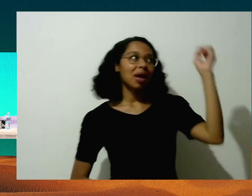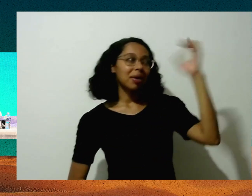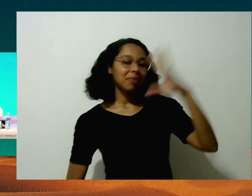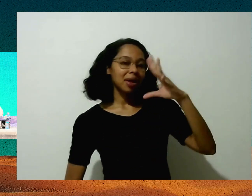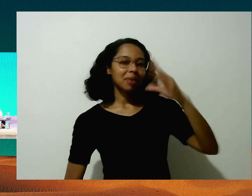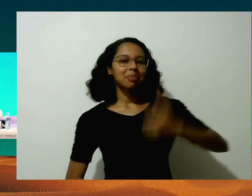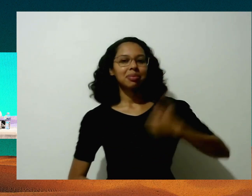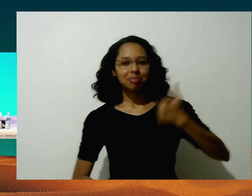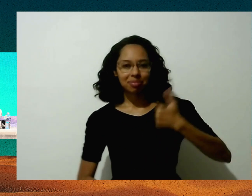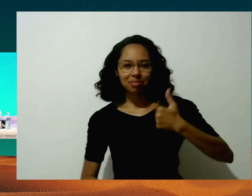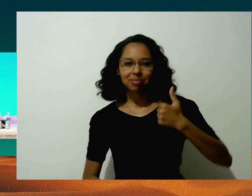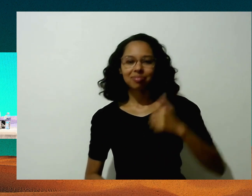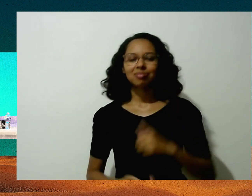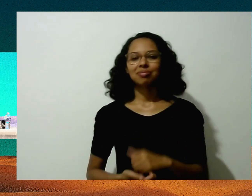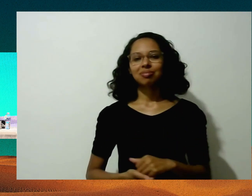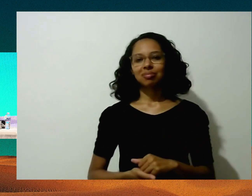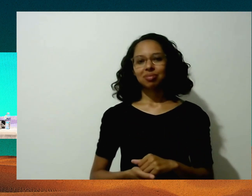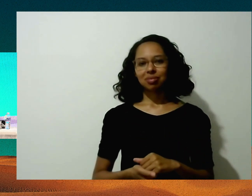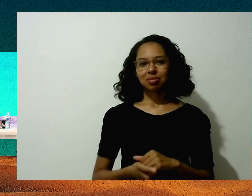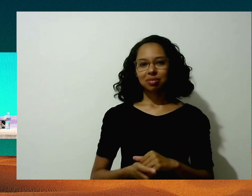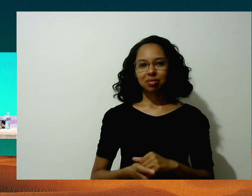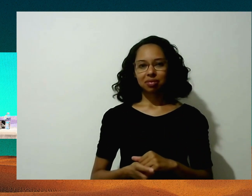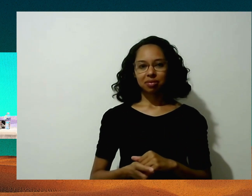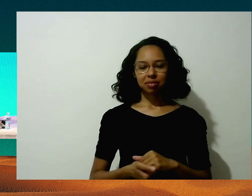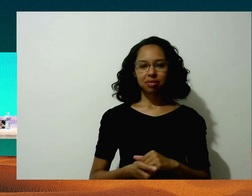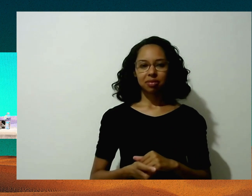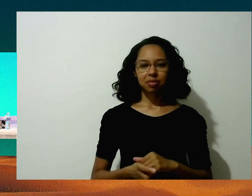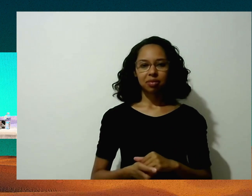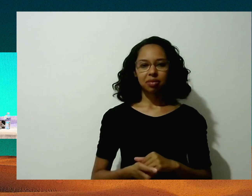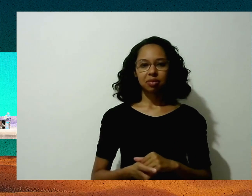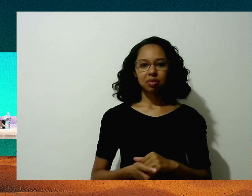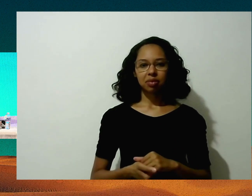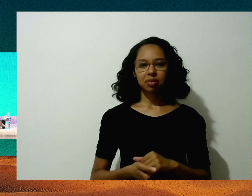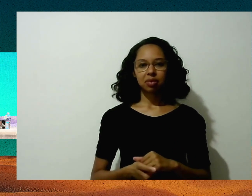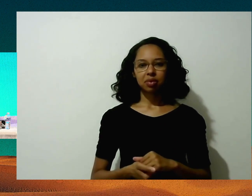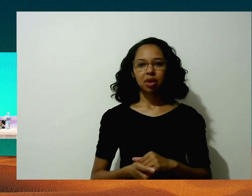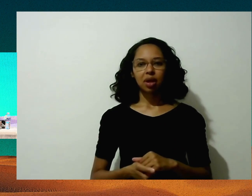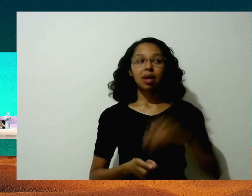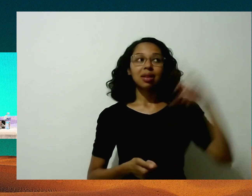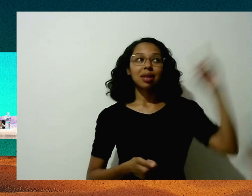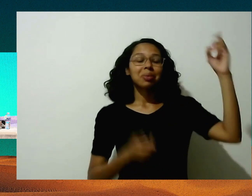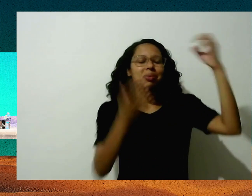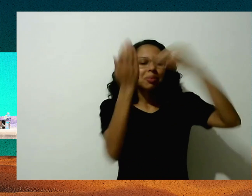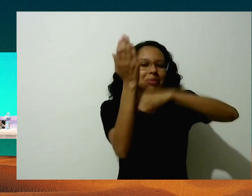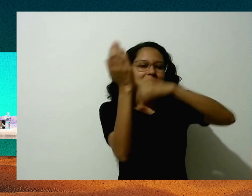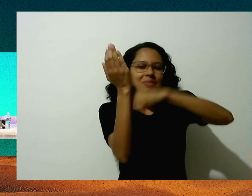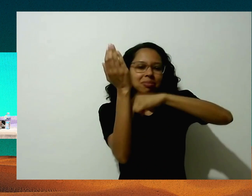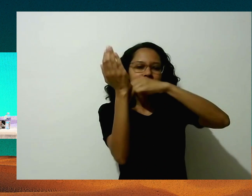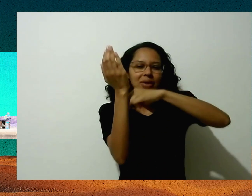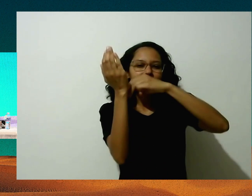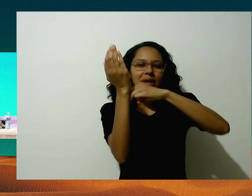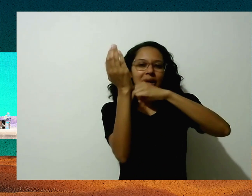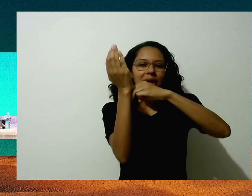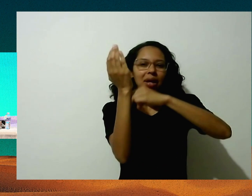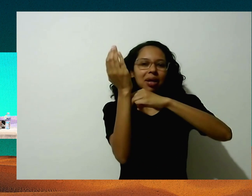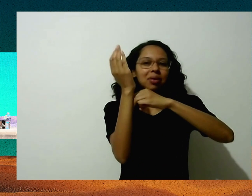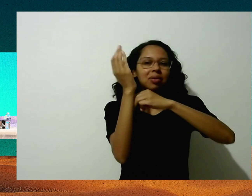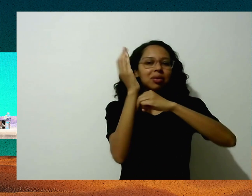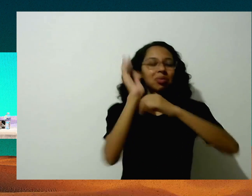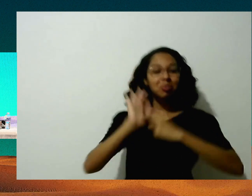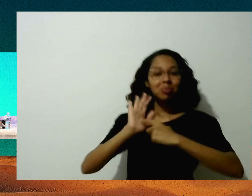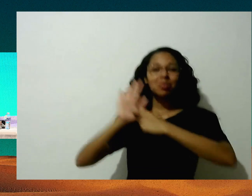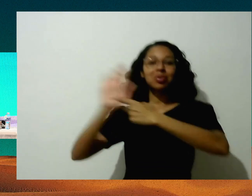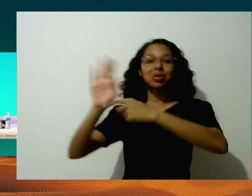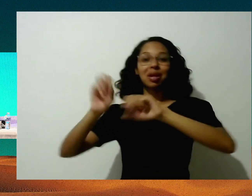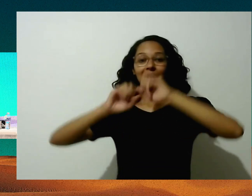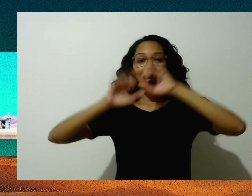word is the revelation of Jesus São Christ. os segredos que Deus quer revelar aos seus servos. These are the secrets which God wants